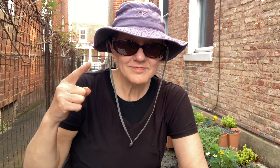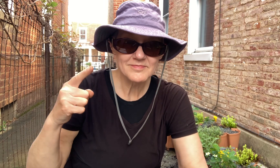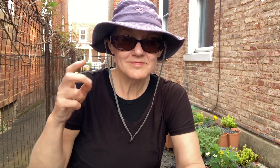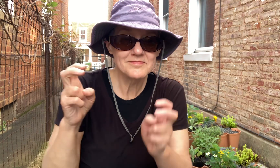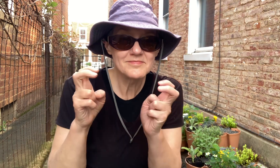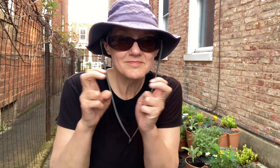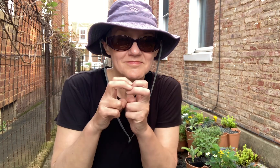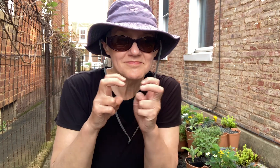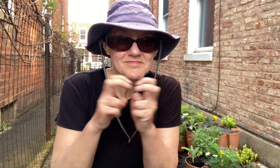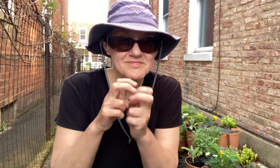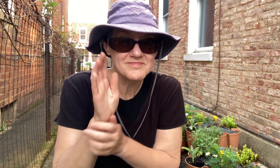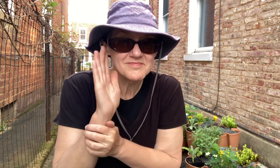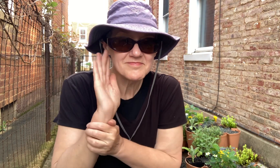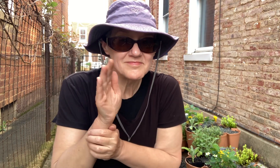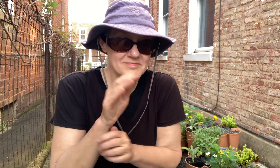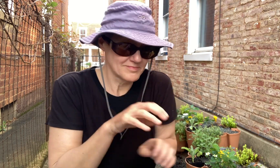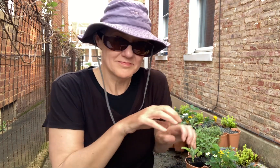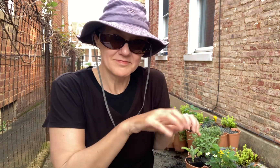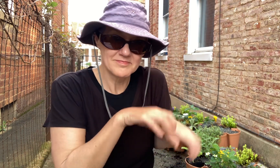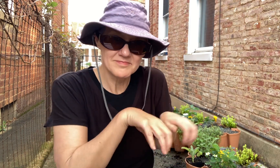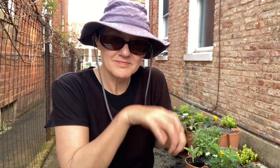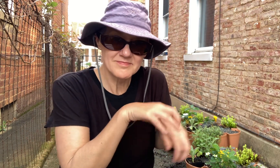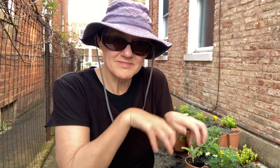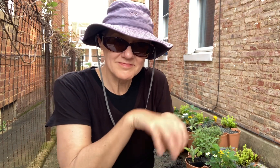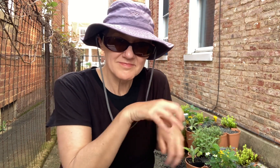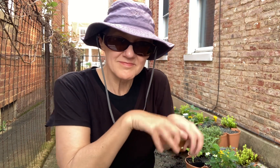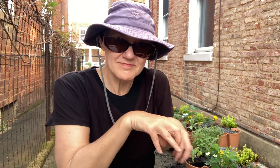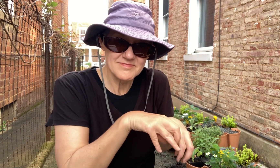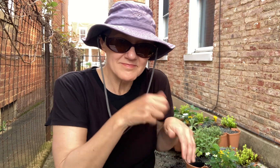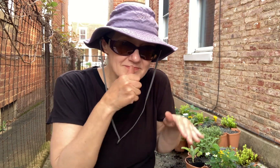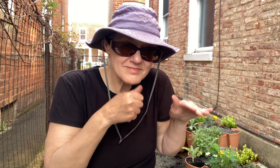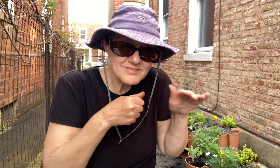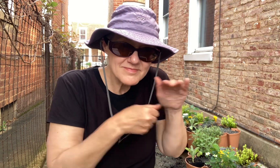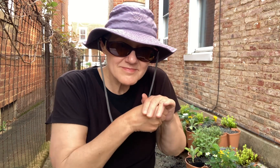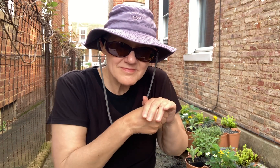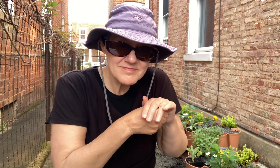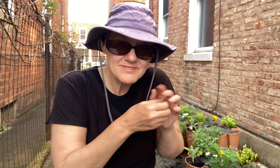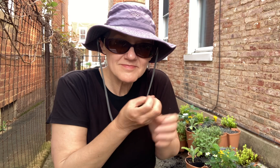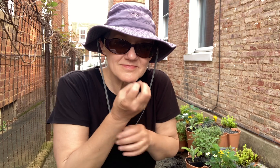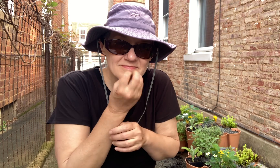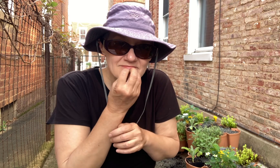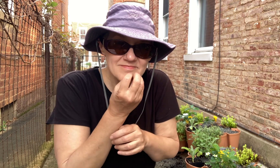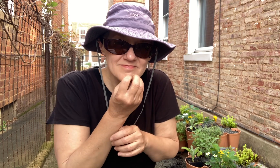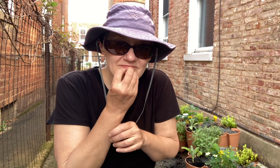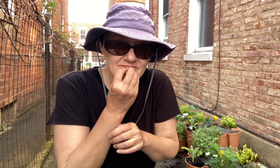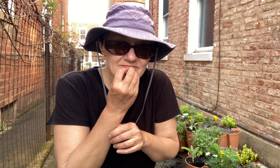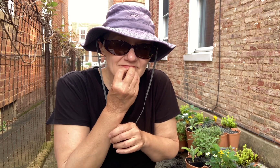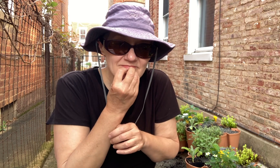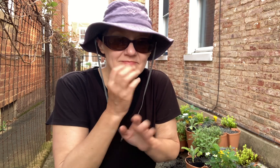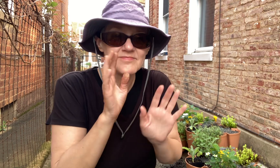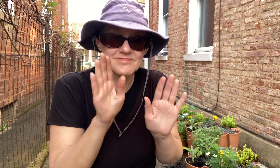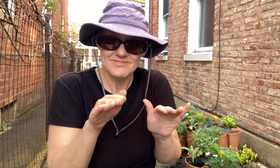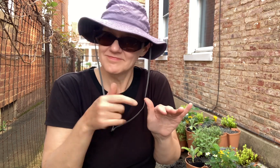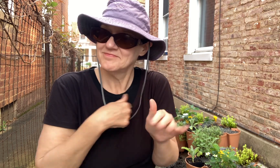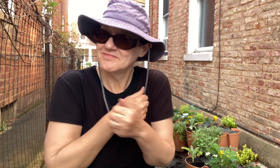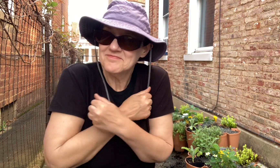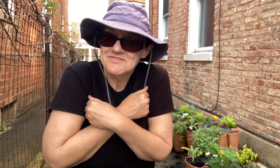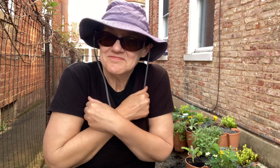And that is to prevent the squirrels from digging in the GreenStalks. They like to hide their food.